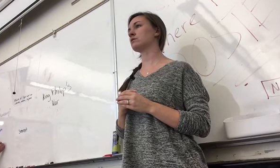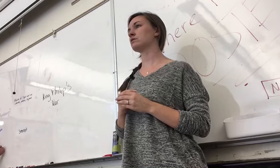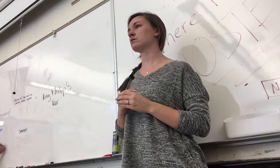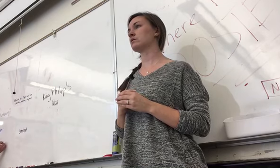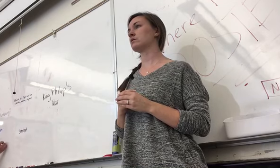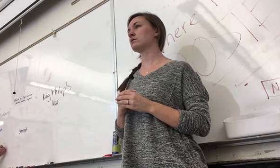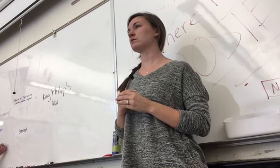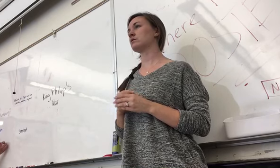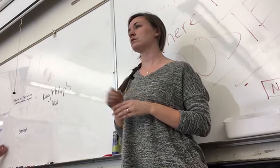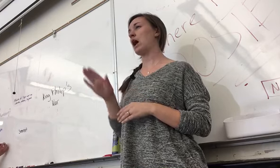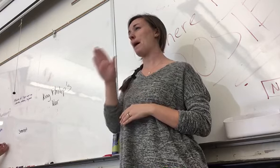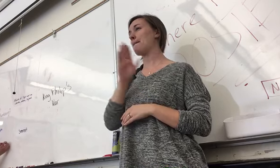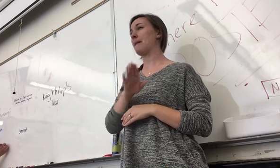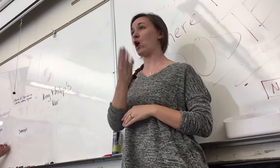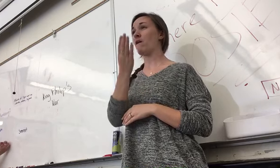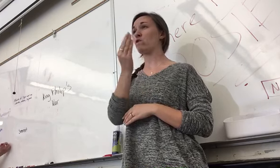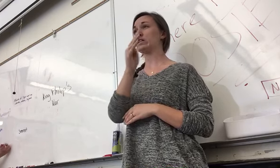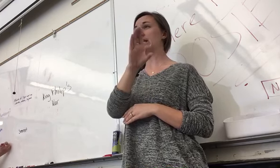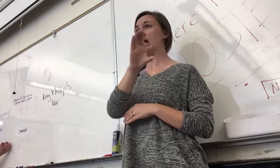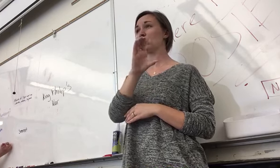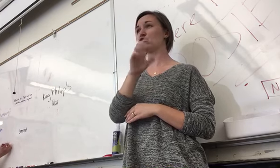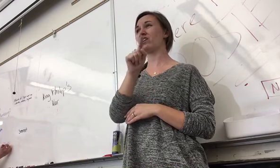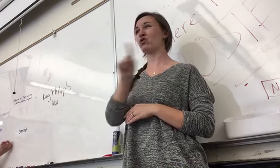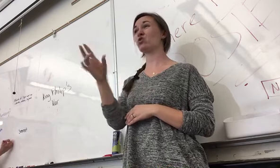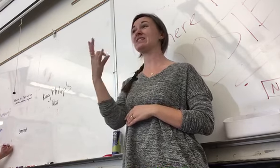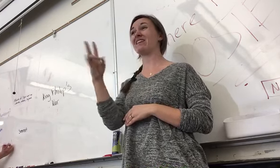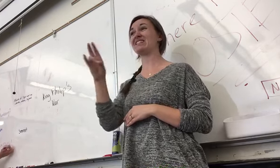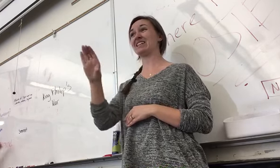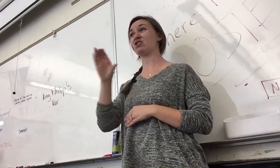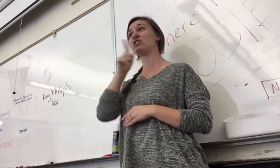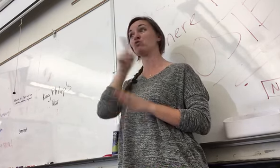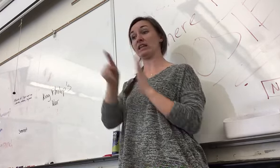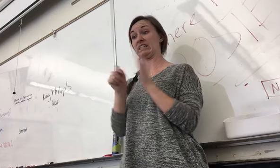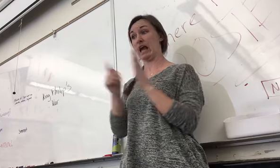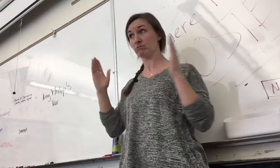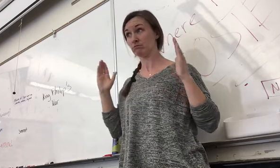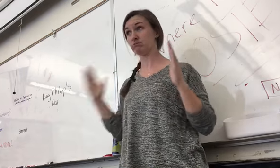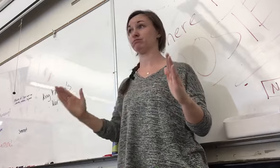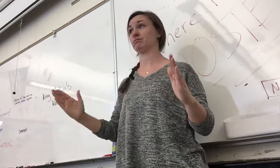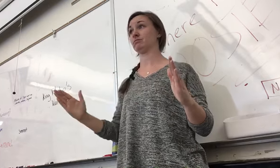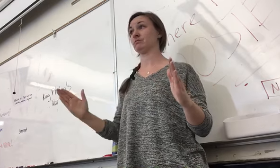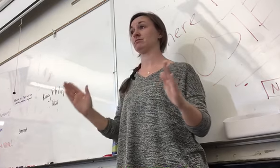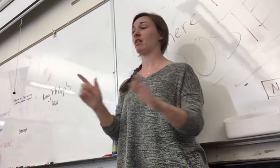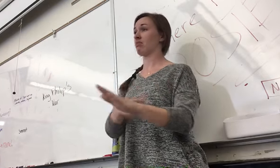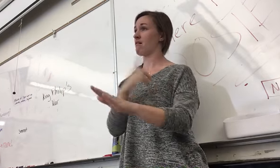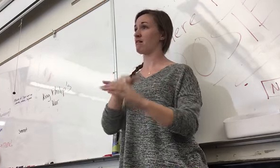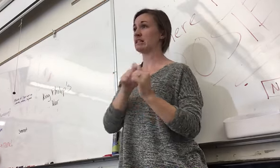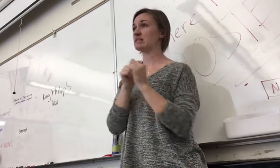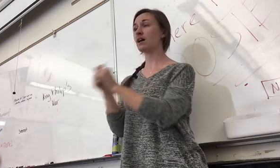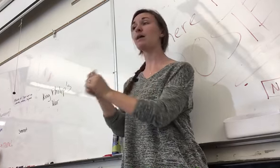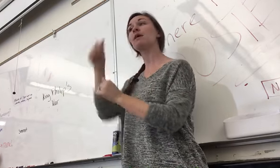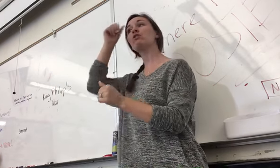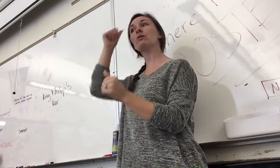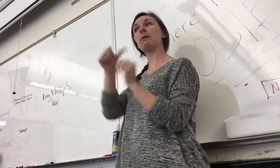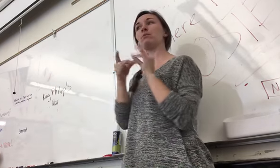through about 1700. It's a rather large period of time. Remember, all of this is going to be